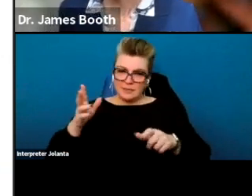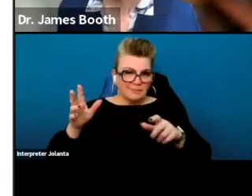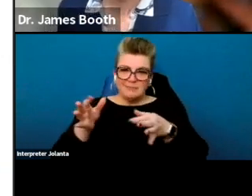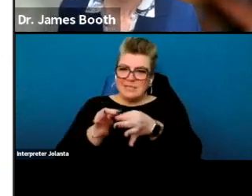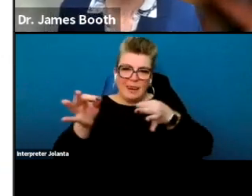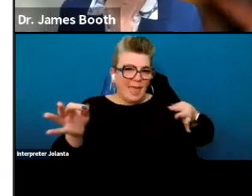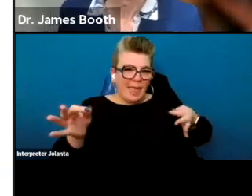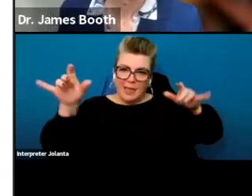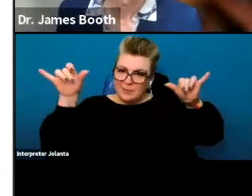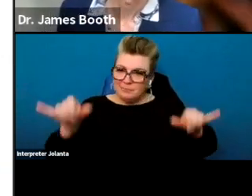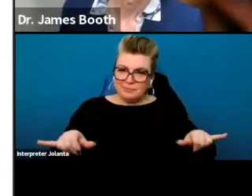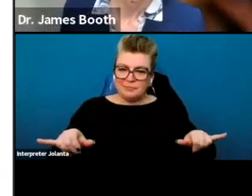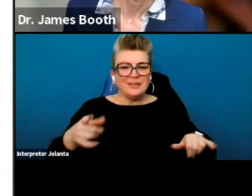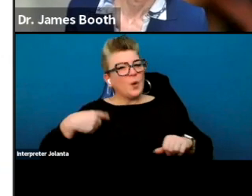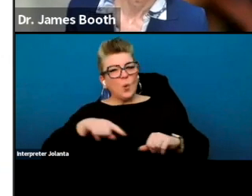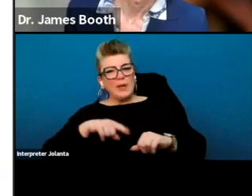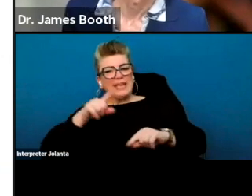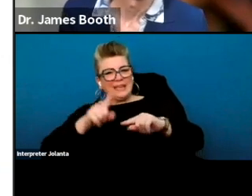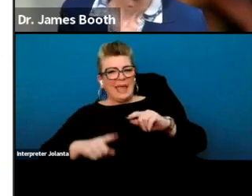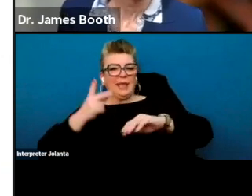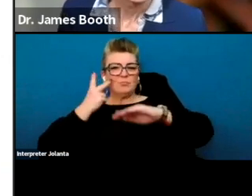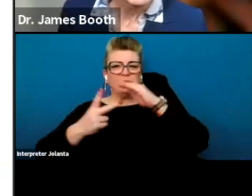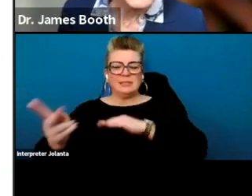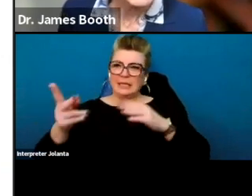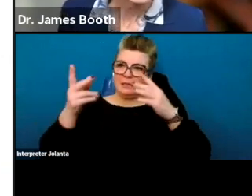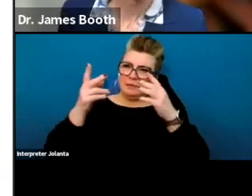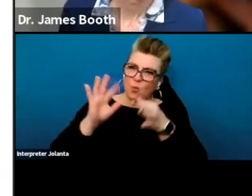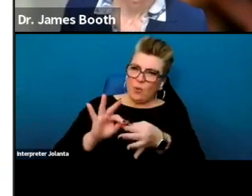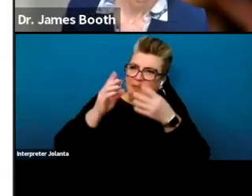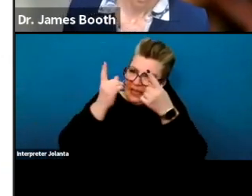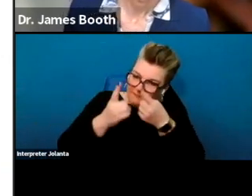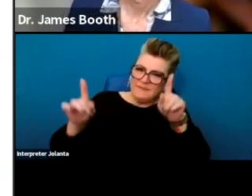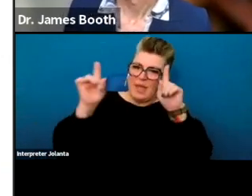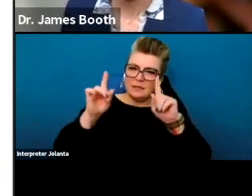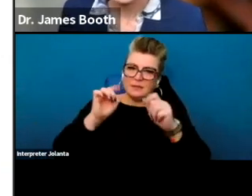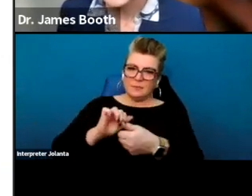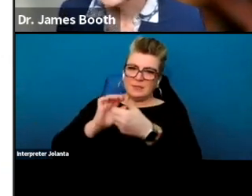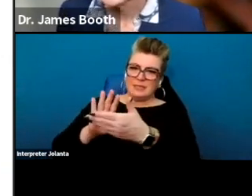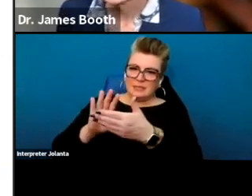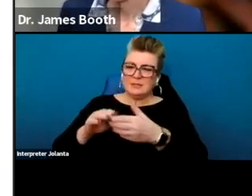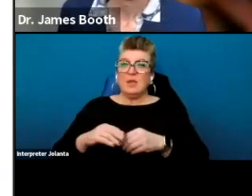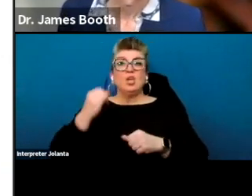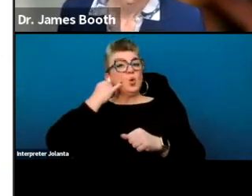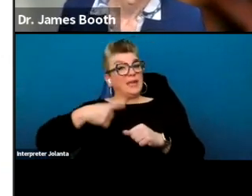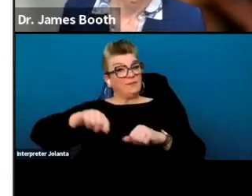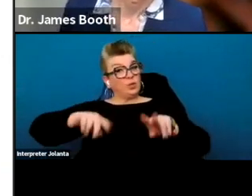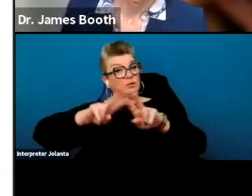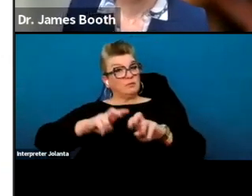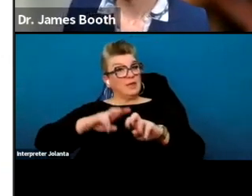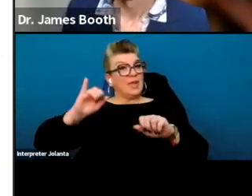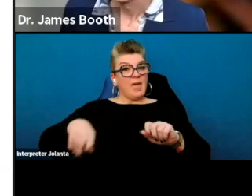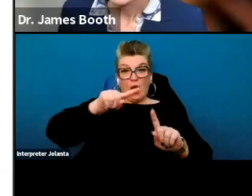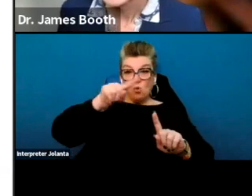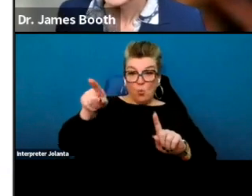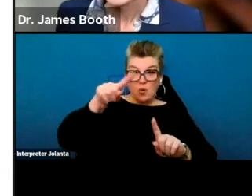can't effectively predict that. So the idea is, let's look at the kind of dorsal pathway involved in